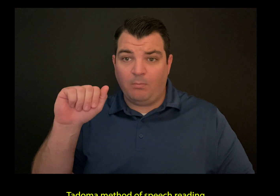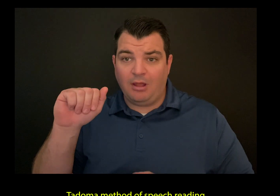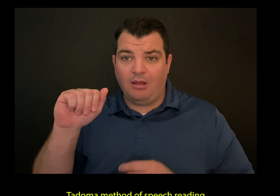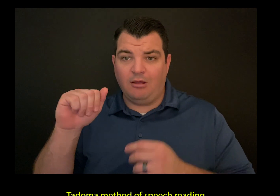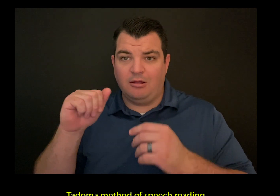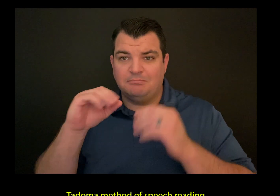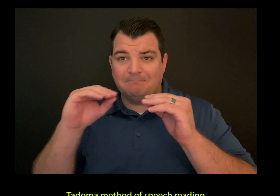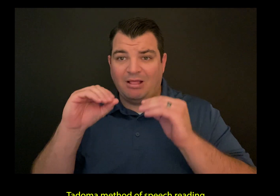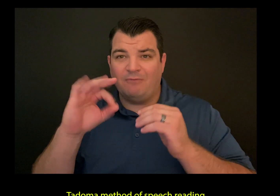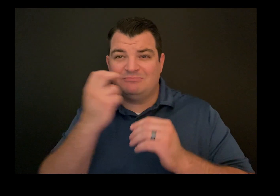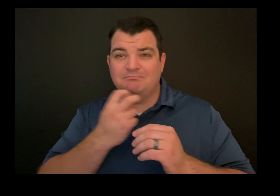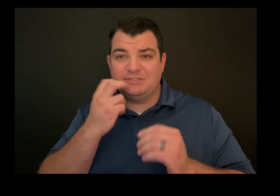Tadoma method of speech reading,